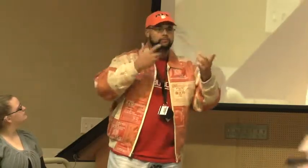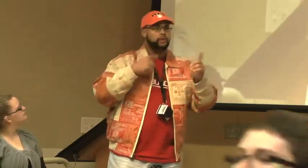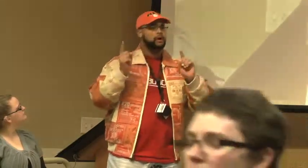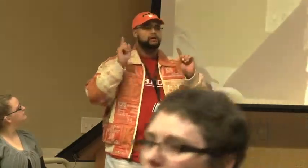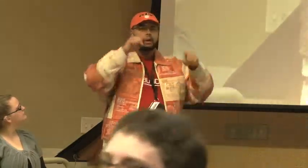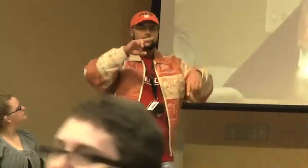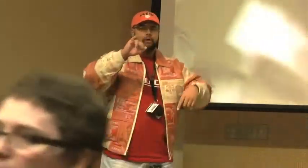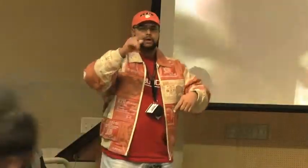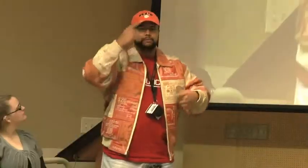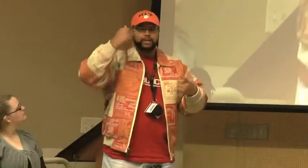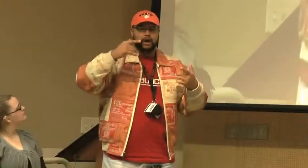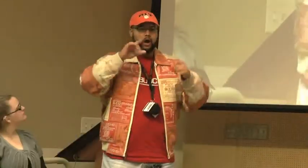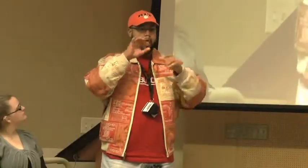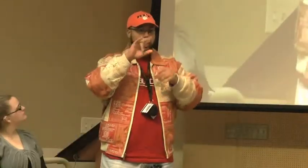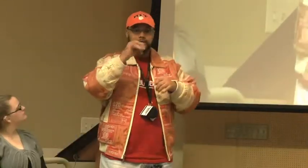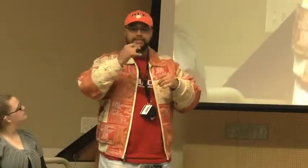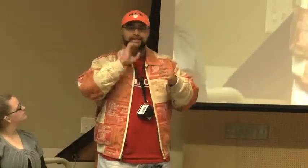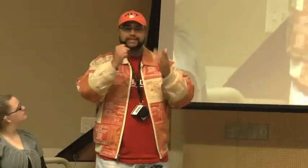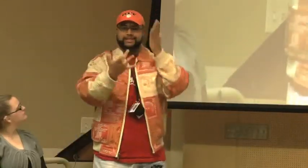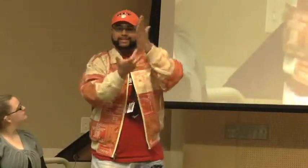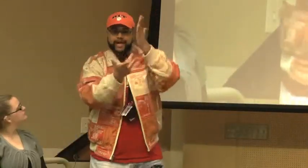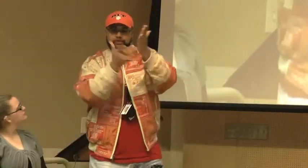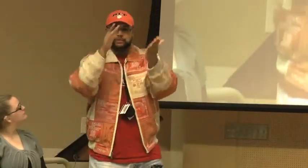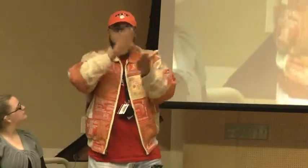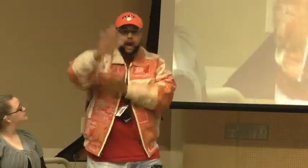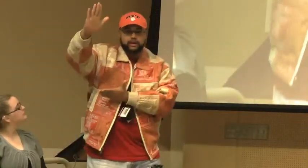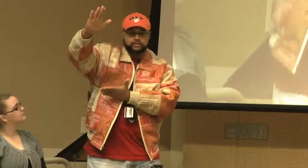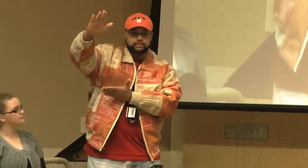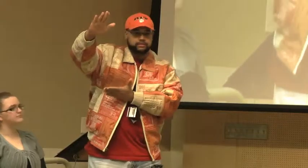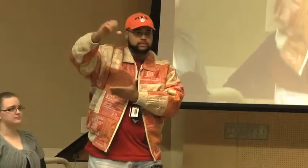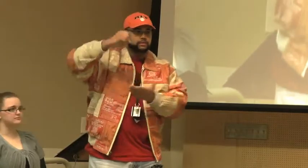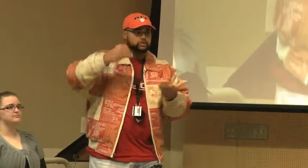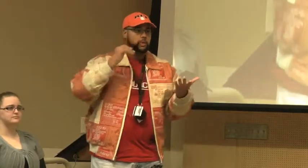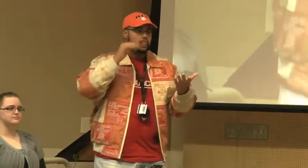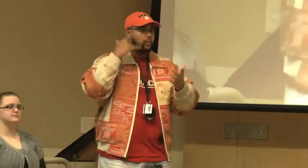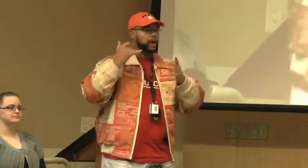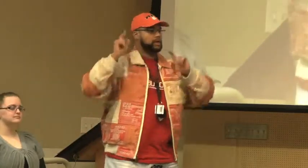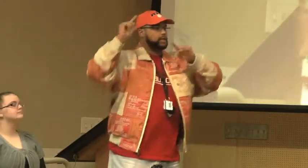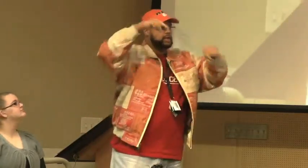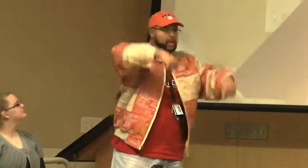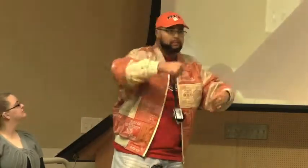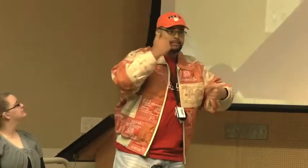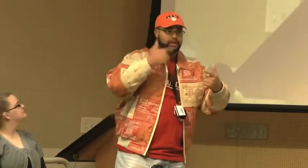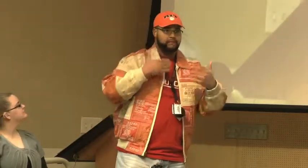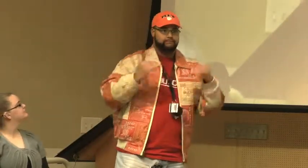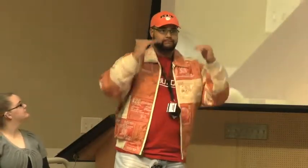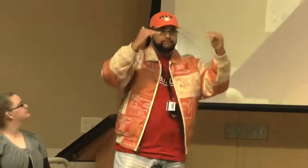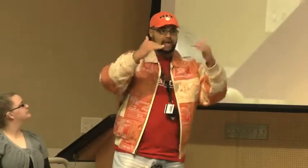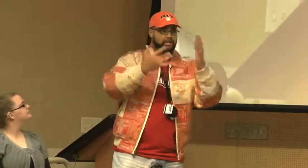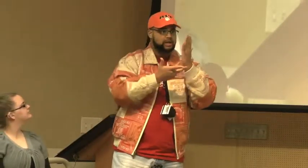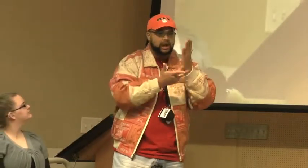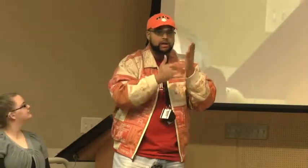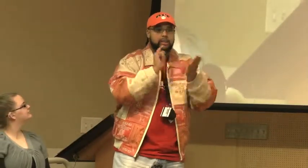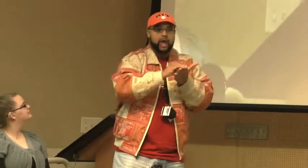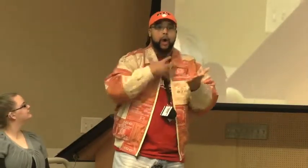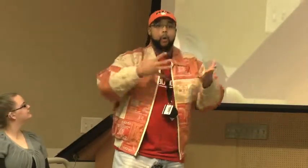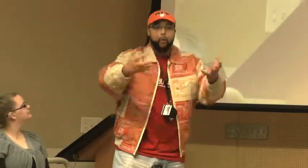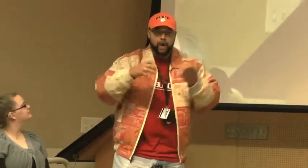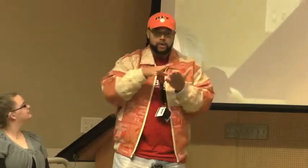the majors of that goal, you can come to IIT or NTID, it's a technical college, and that's why I wanted to come here, because it